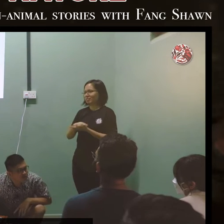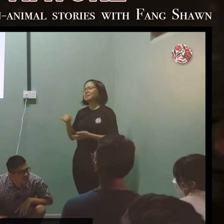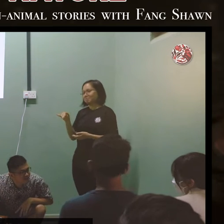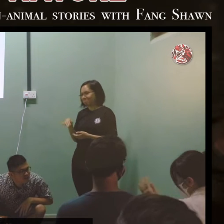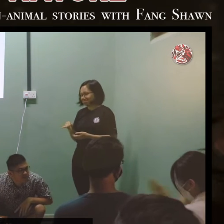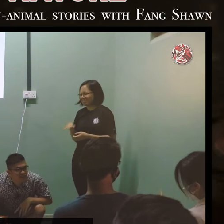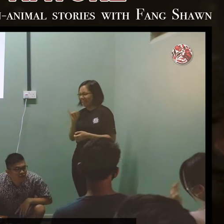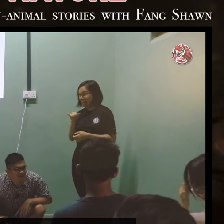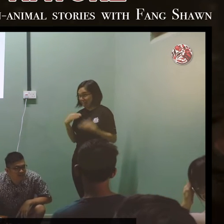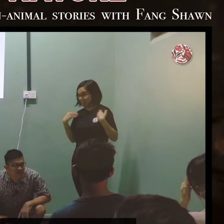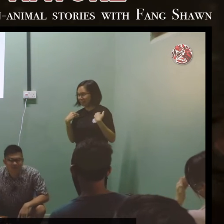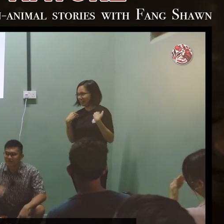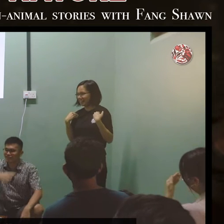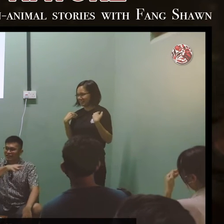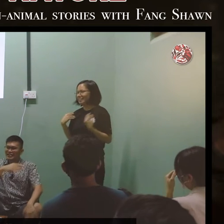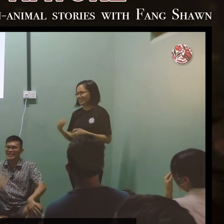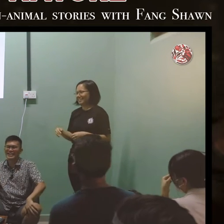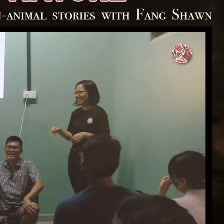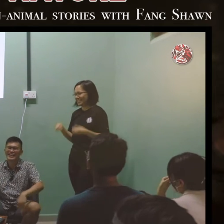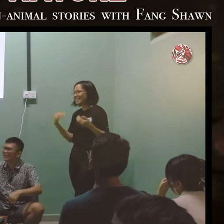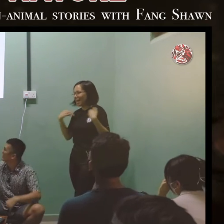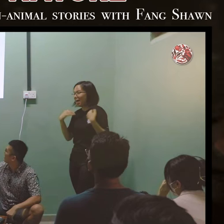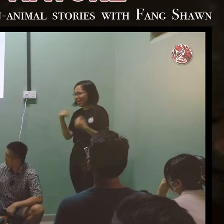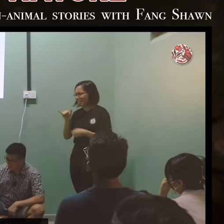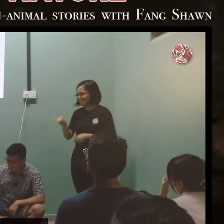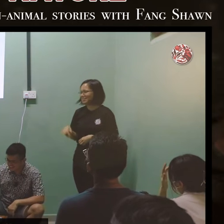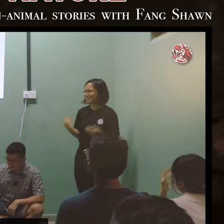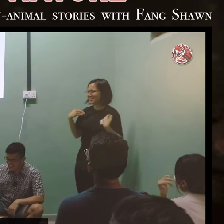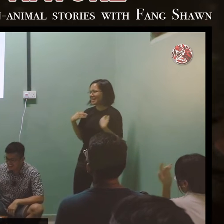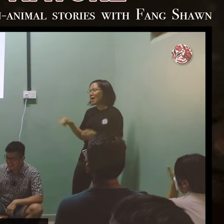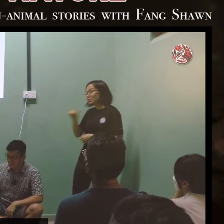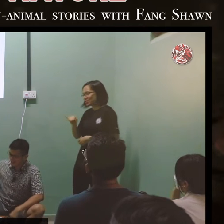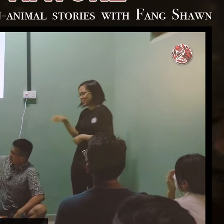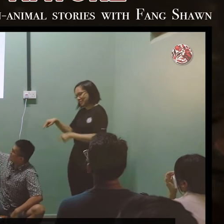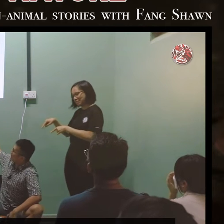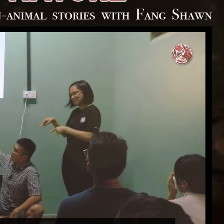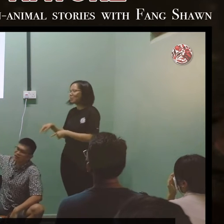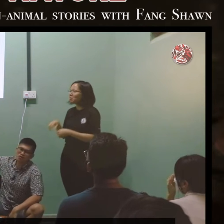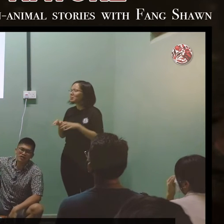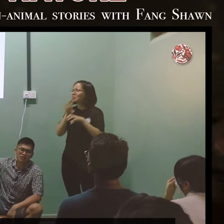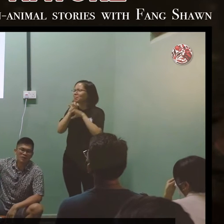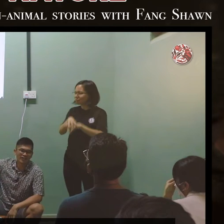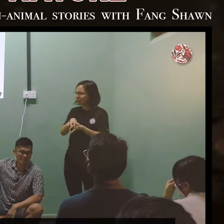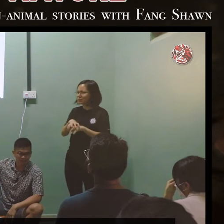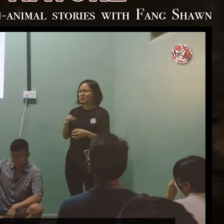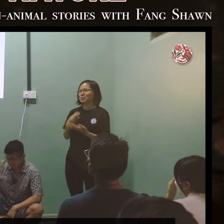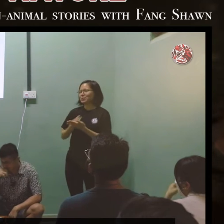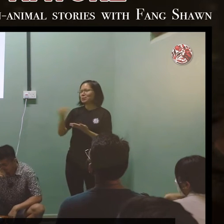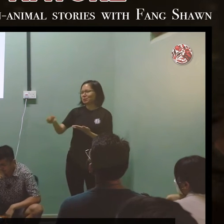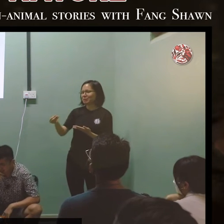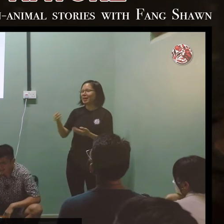you, I didn't recognize you without your spectacles. Oh my god, sorry, okay. yes. I got this to read during morning